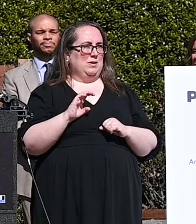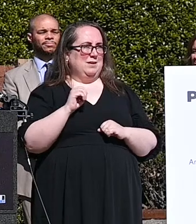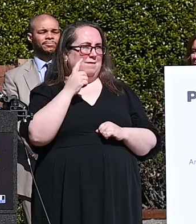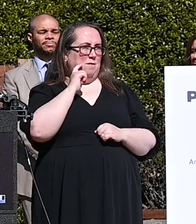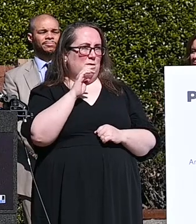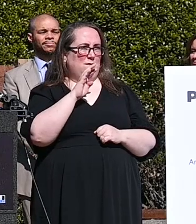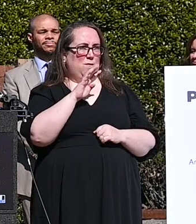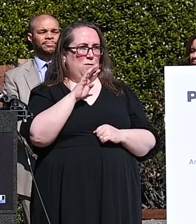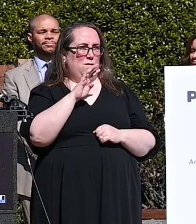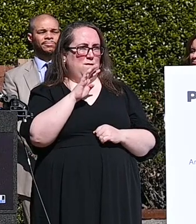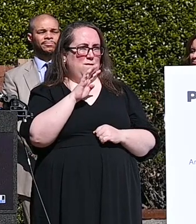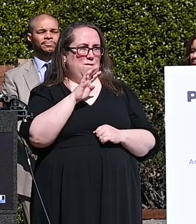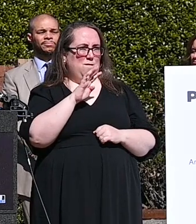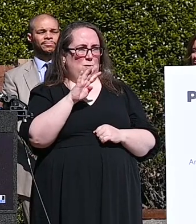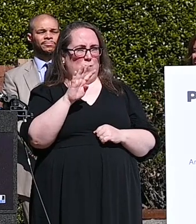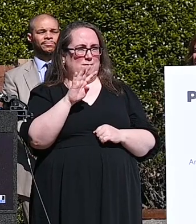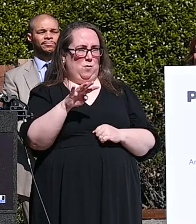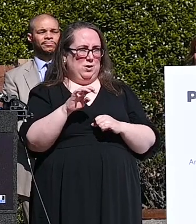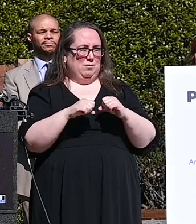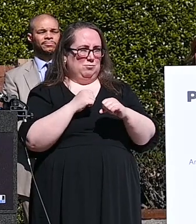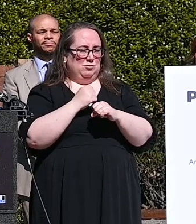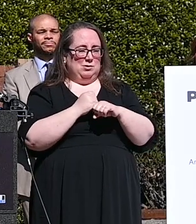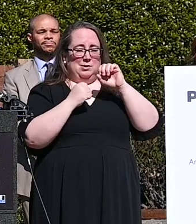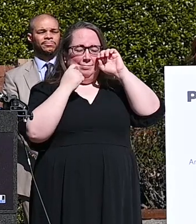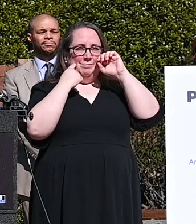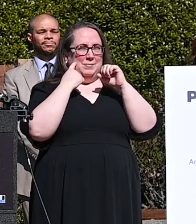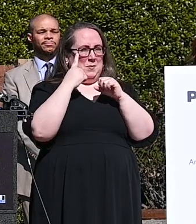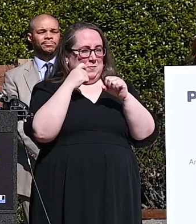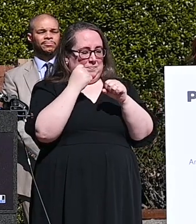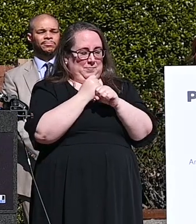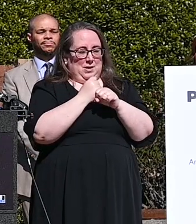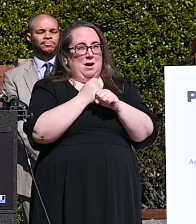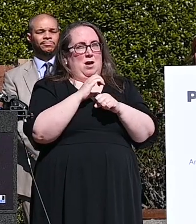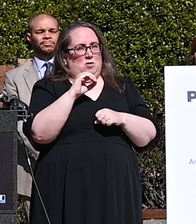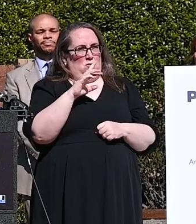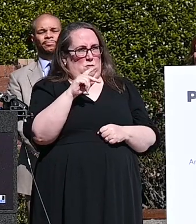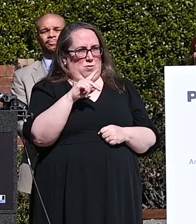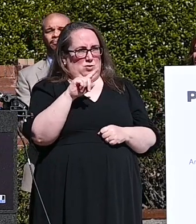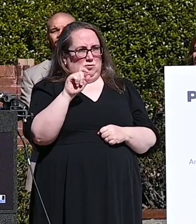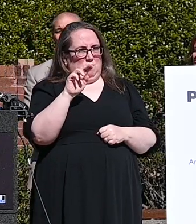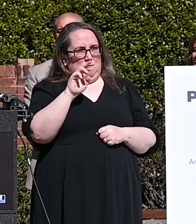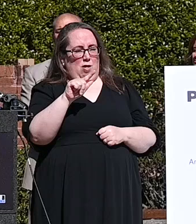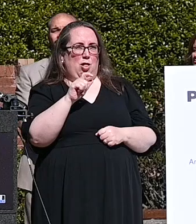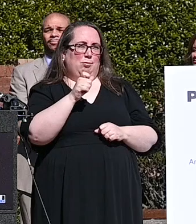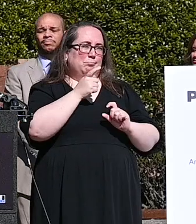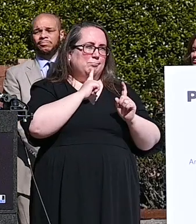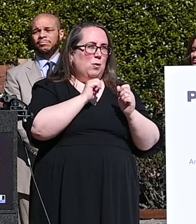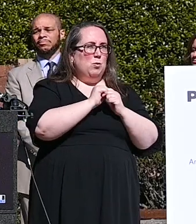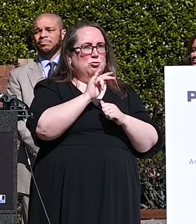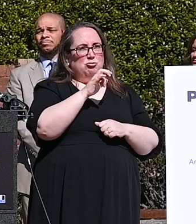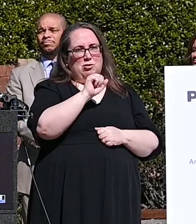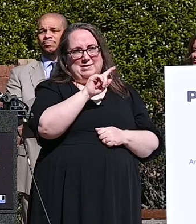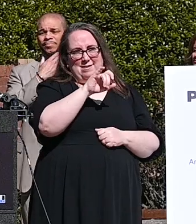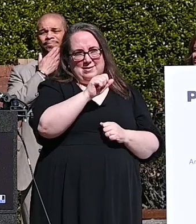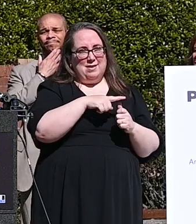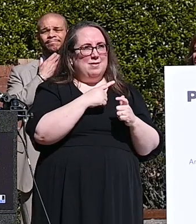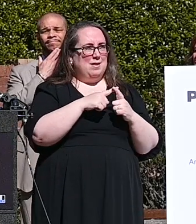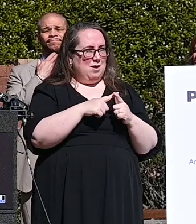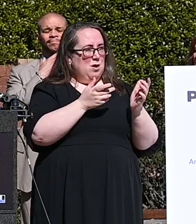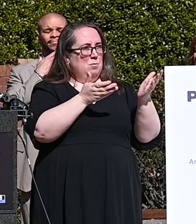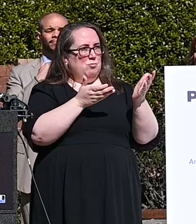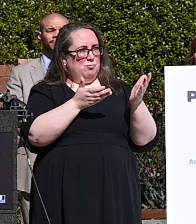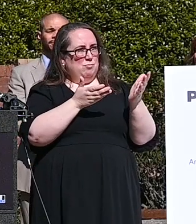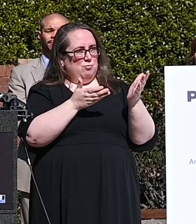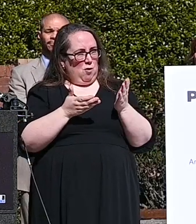years. So over this course of the last year, Corporal Zufall corresponded with Charles Davis in prison and eventually brought